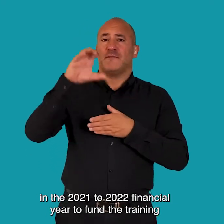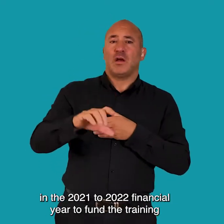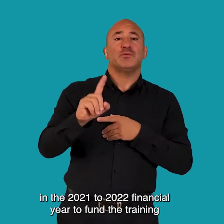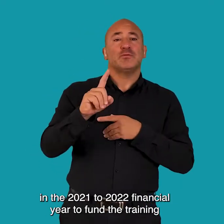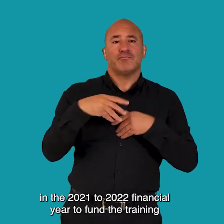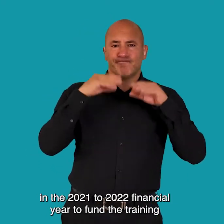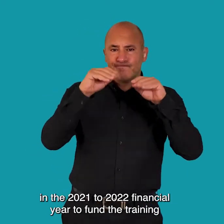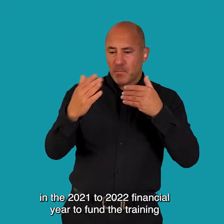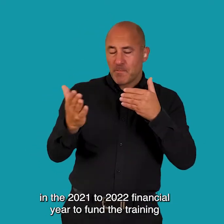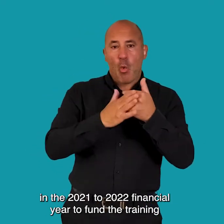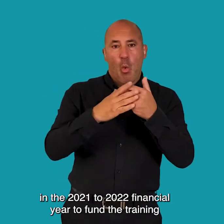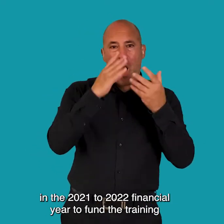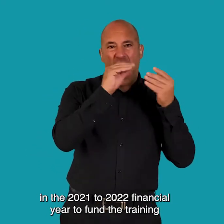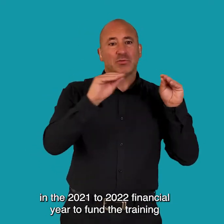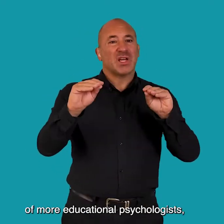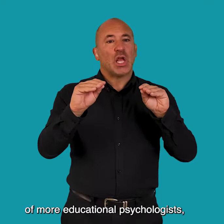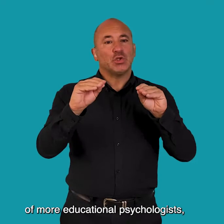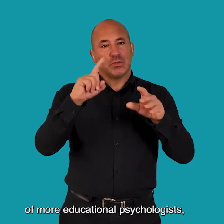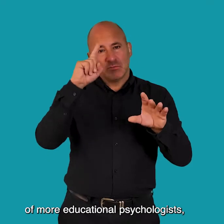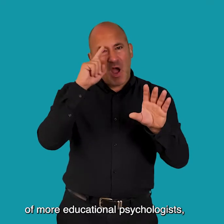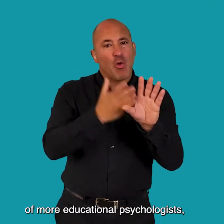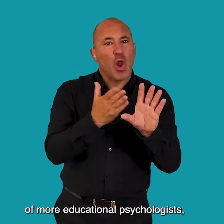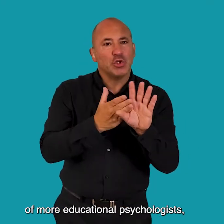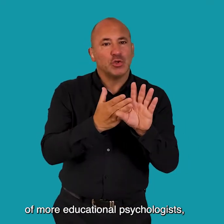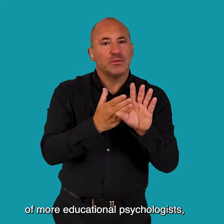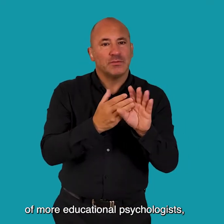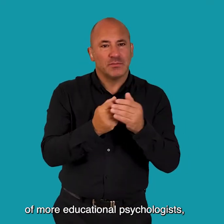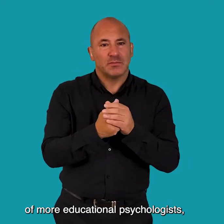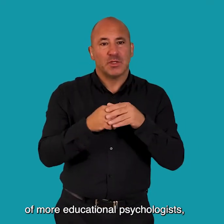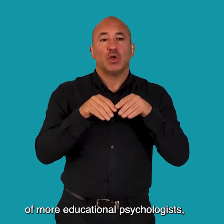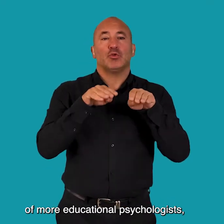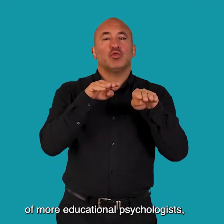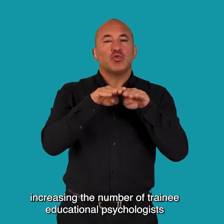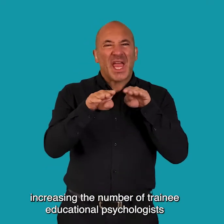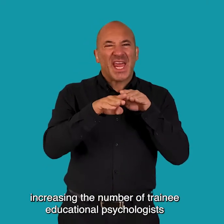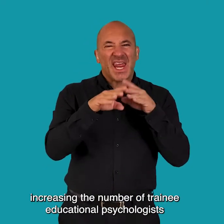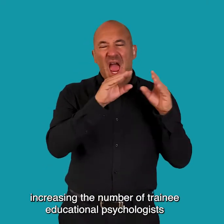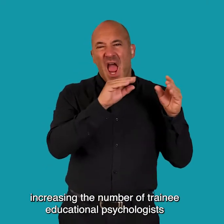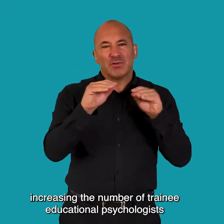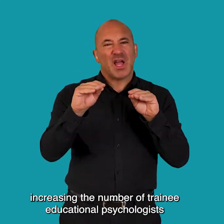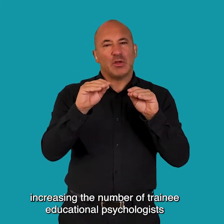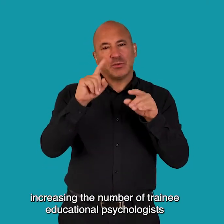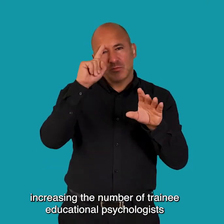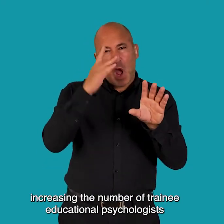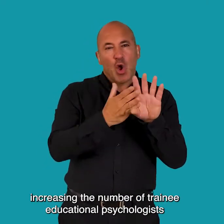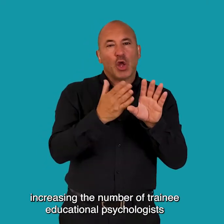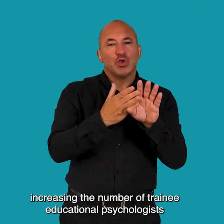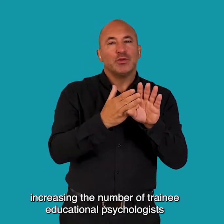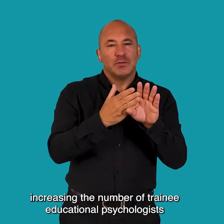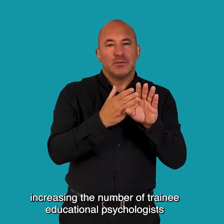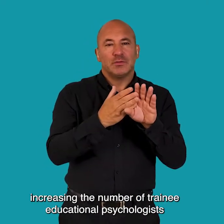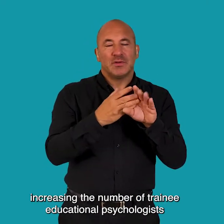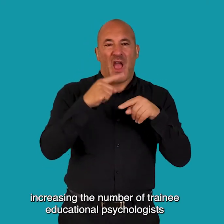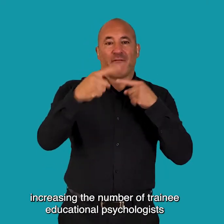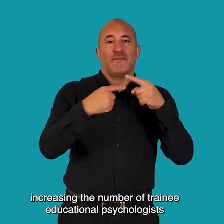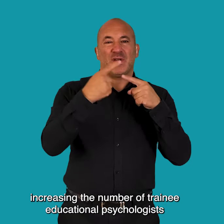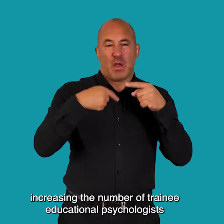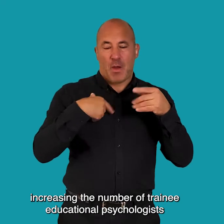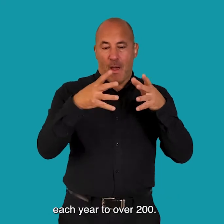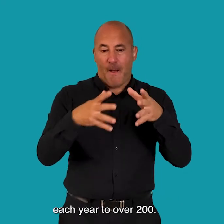year to fund the training of more educational psychologists, increasing the number of trainee educational psychologists each year